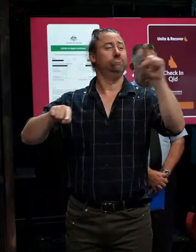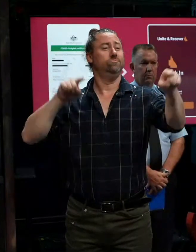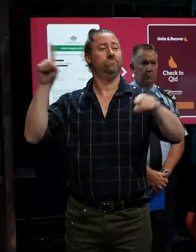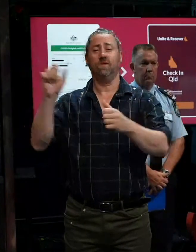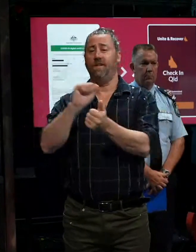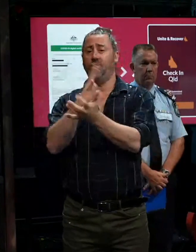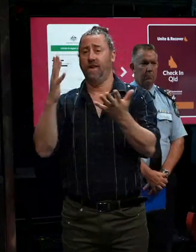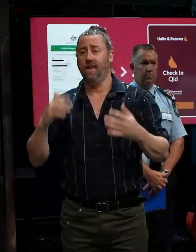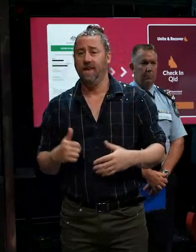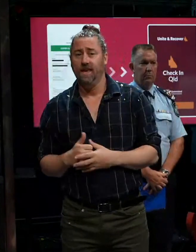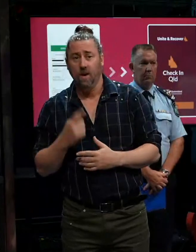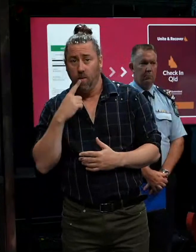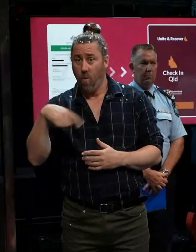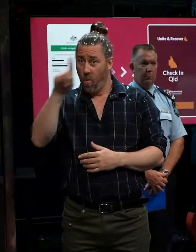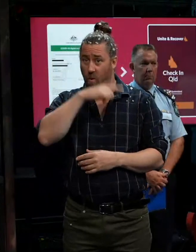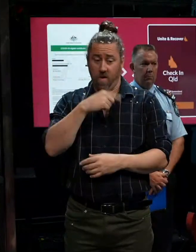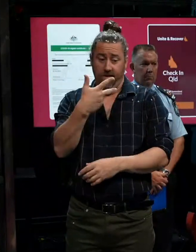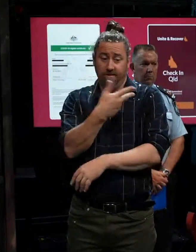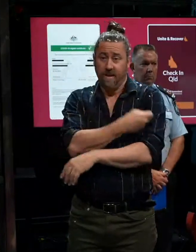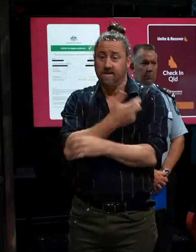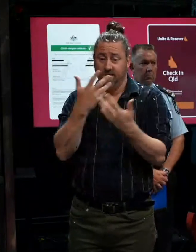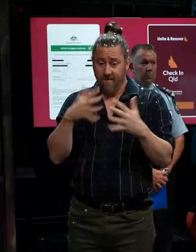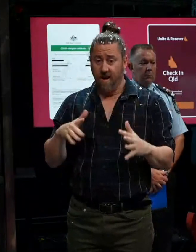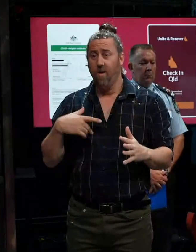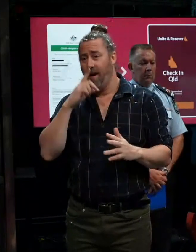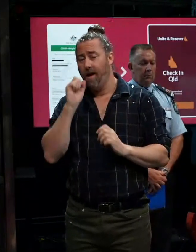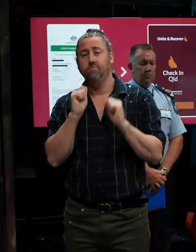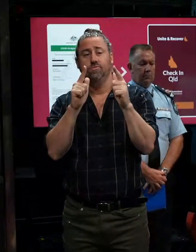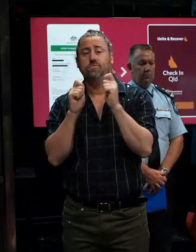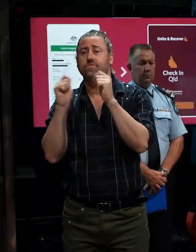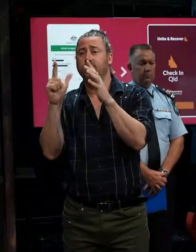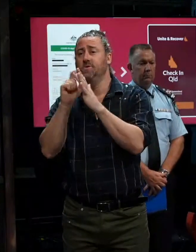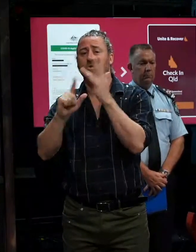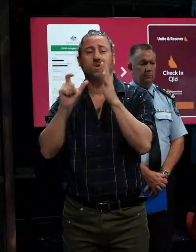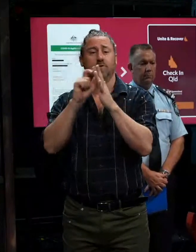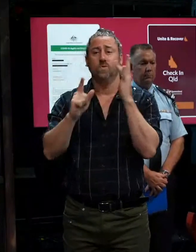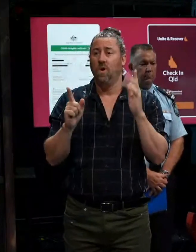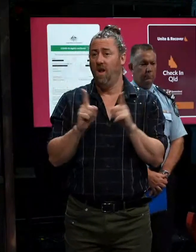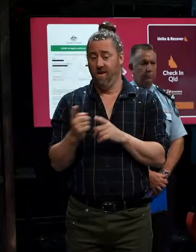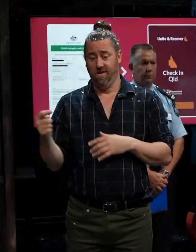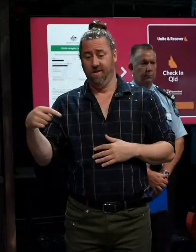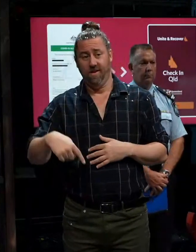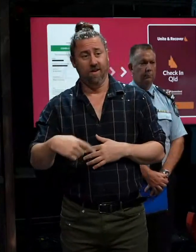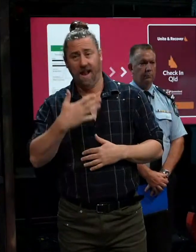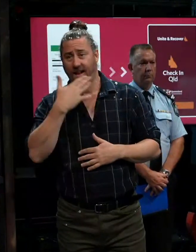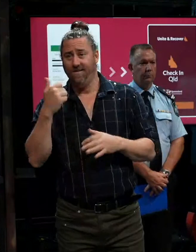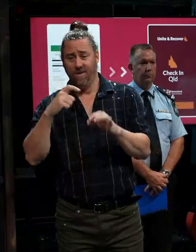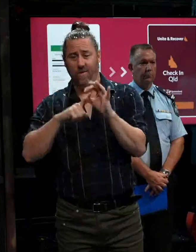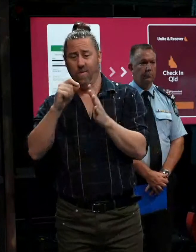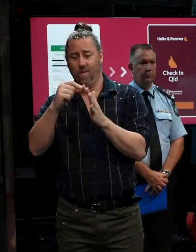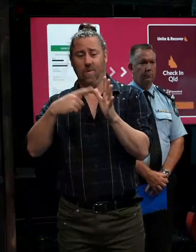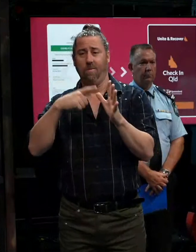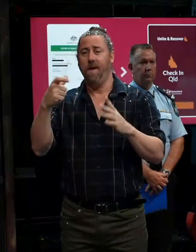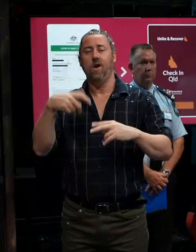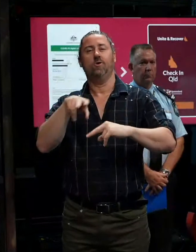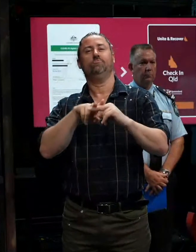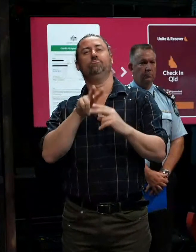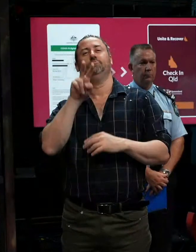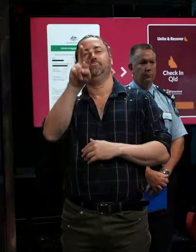all vaccinated, we get to enjoy our freedoms in Queensland, like coming to a spectacular place like this and enjoying